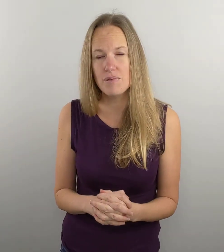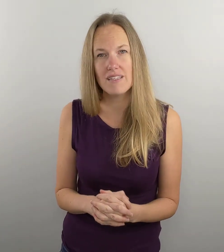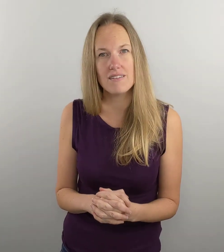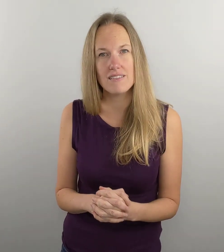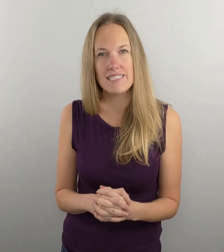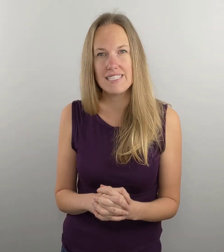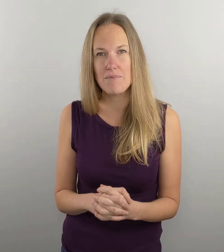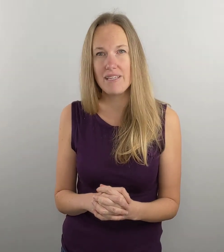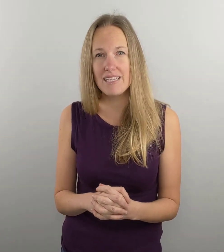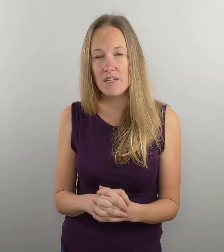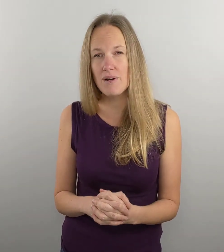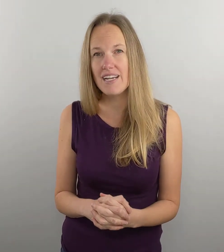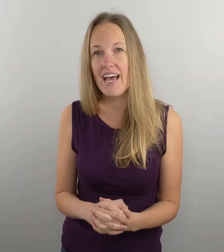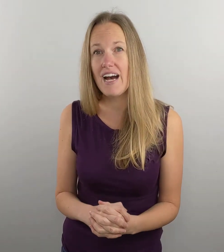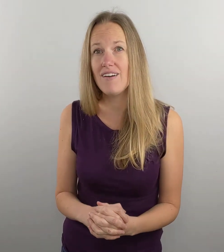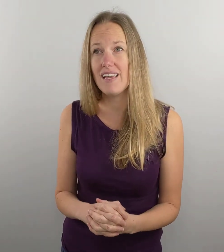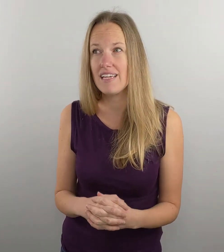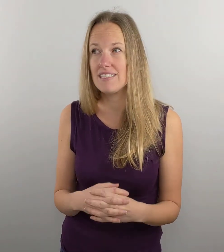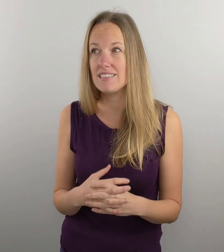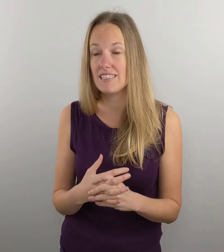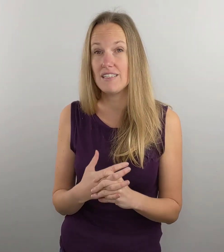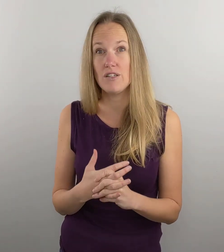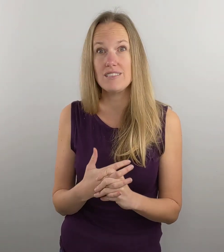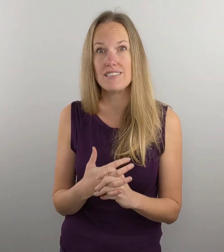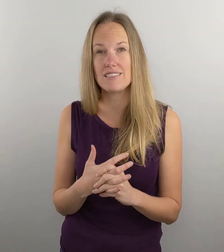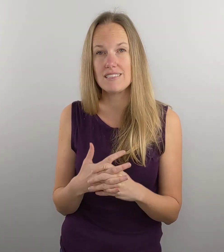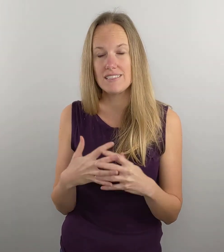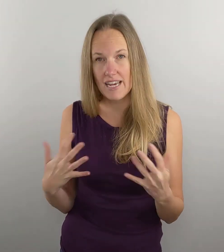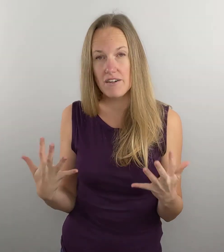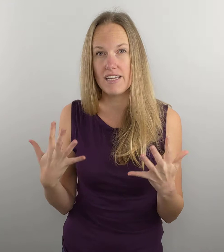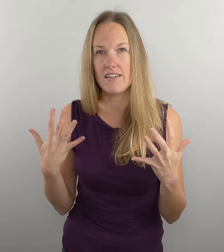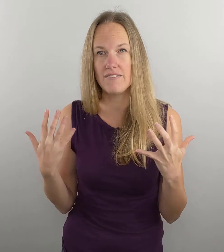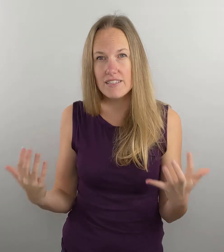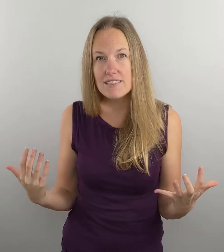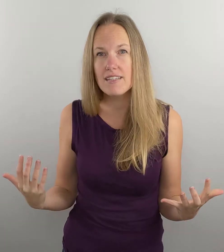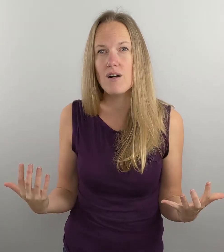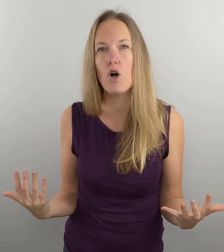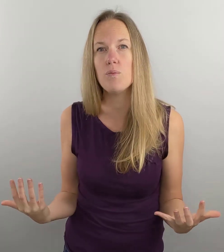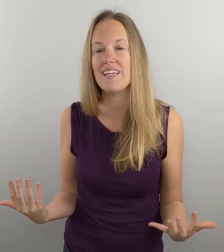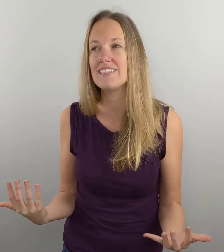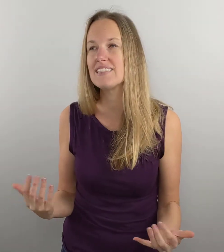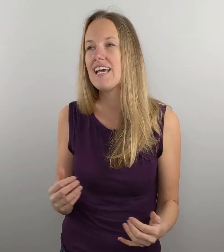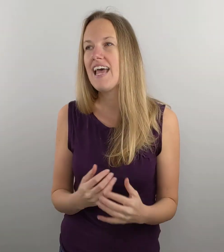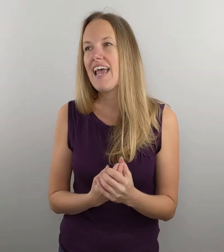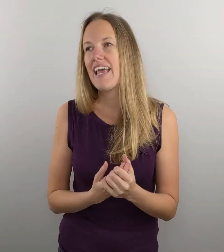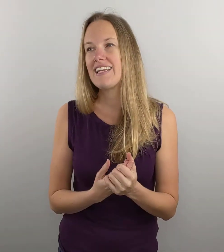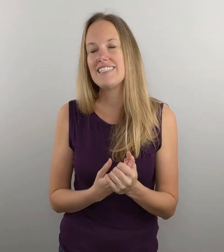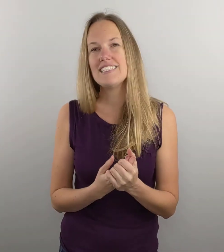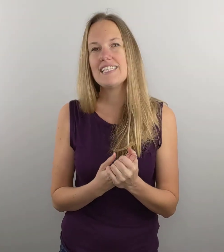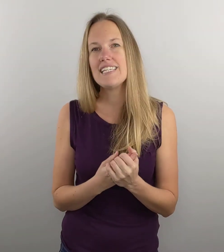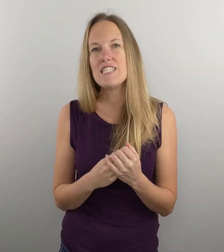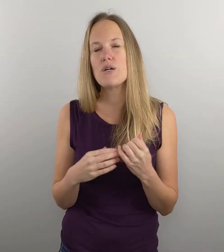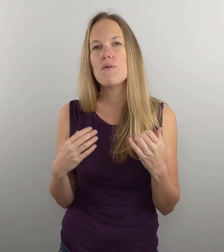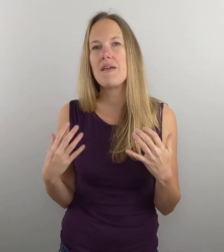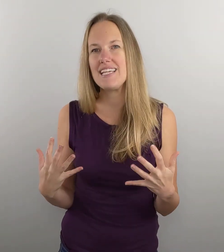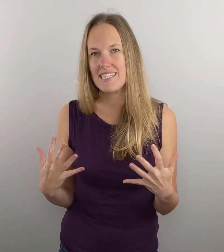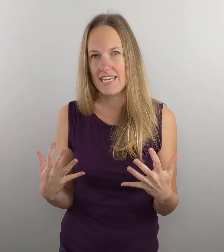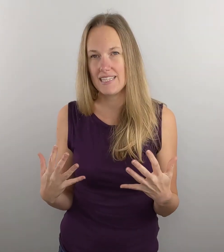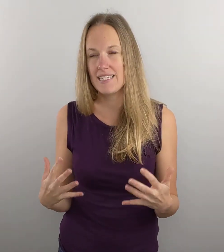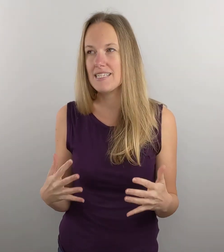political instability right now, and it's scary and it feels a little hopeless. And I just think it's so amazing that